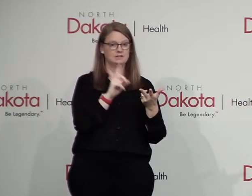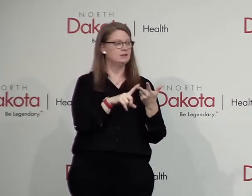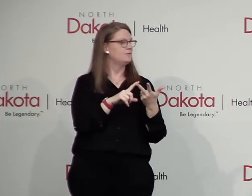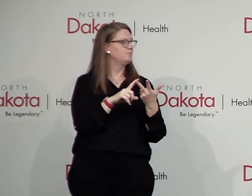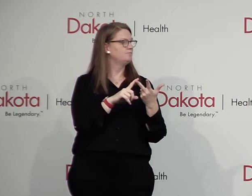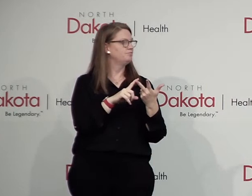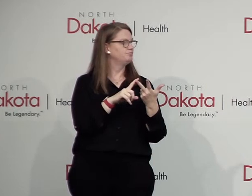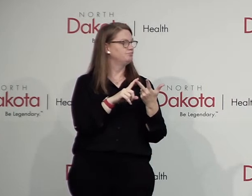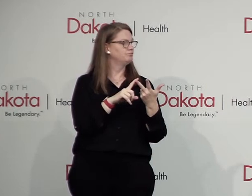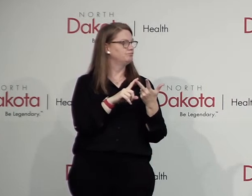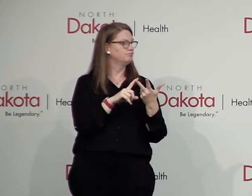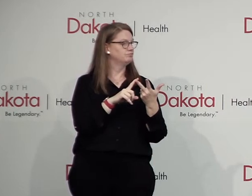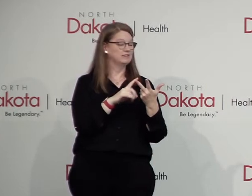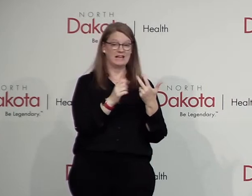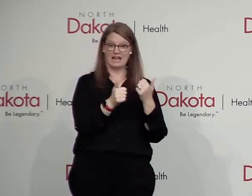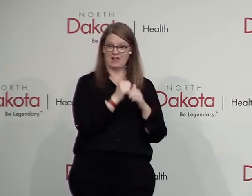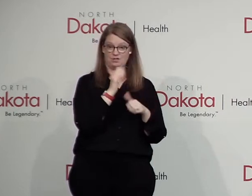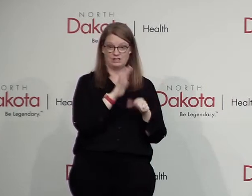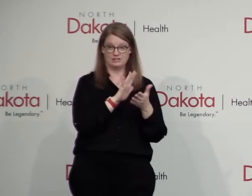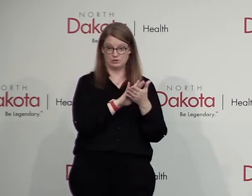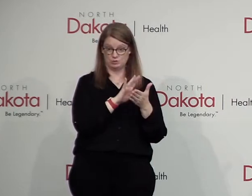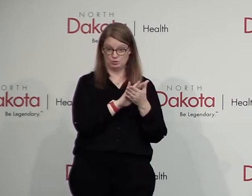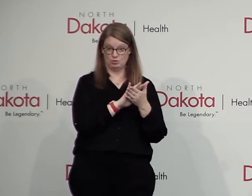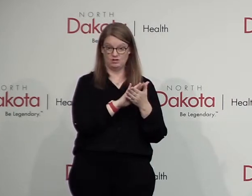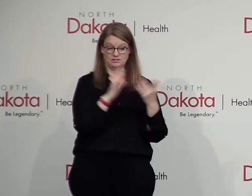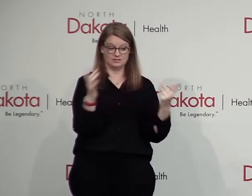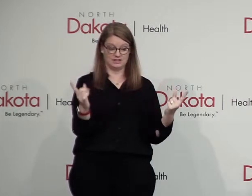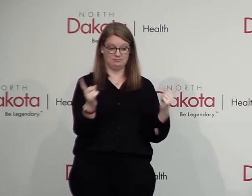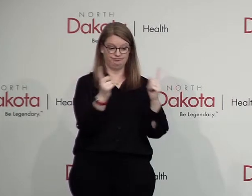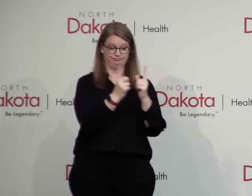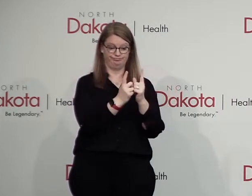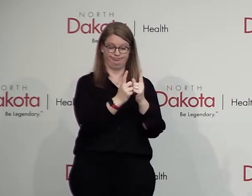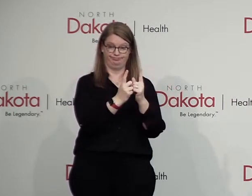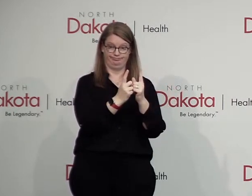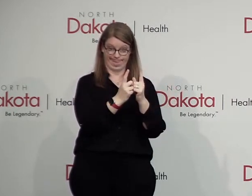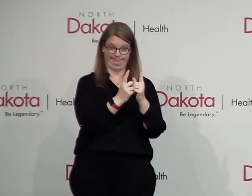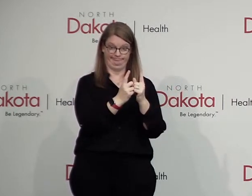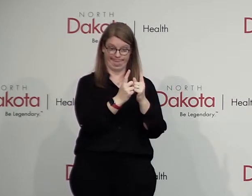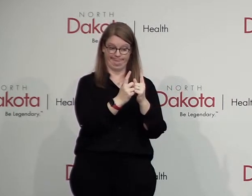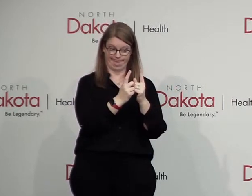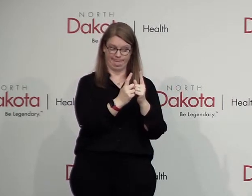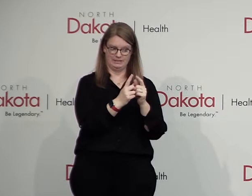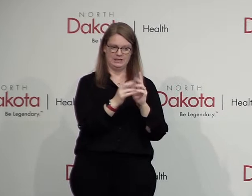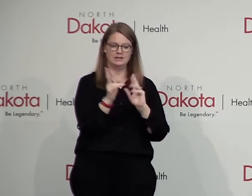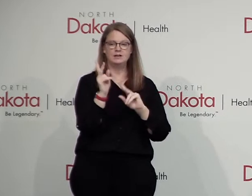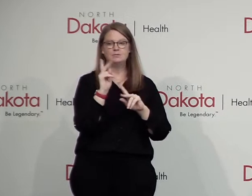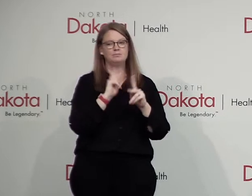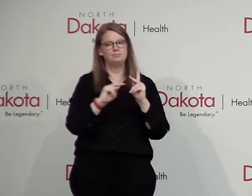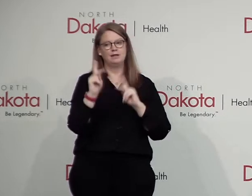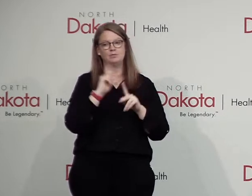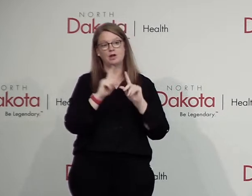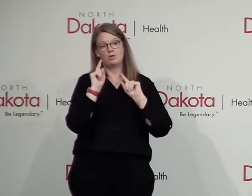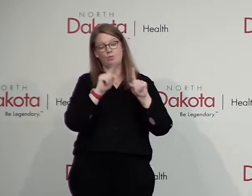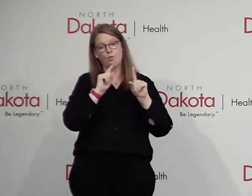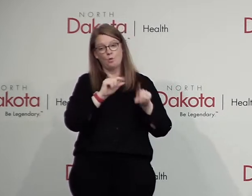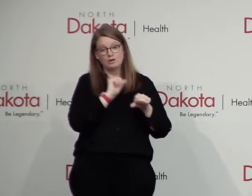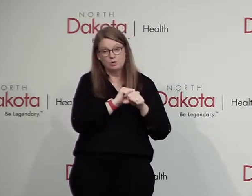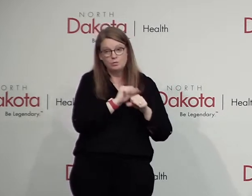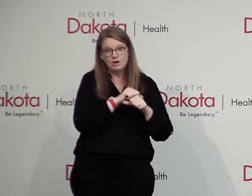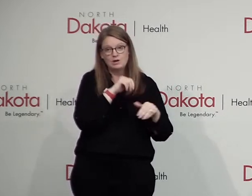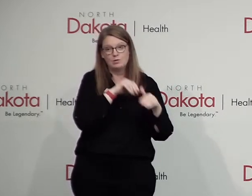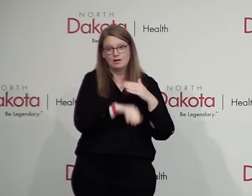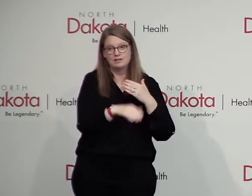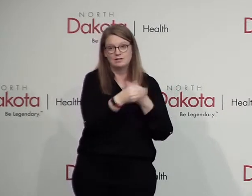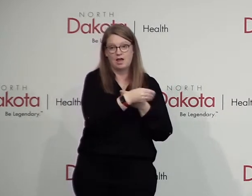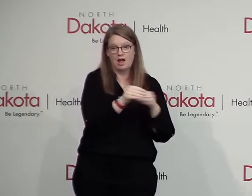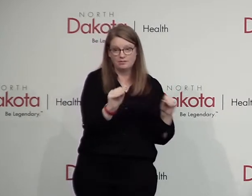year. Every school is in-person learning in North Dakota. People aren't working from home as much. They're going into the